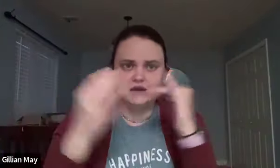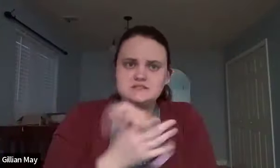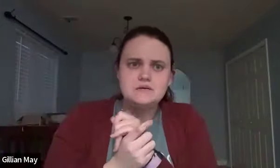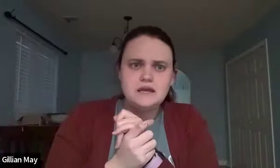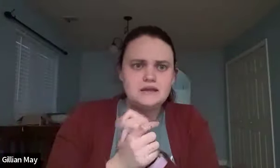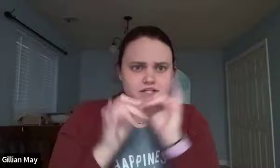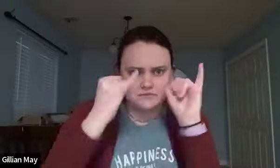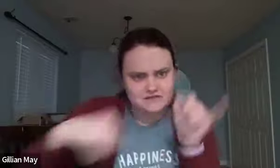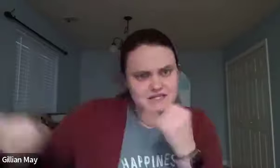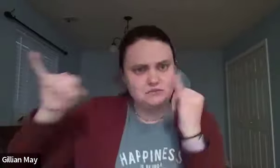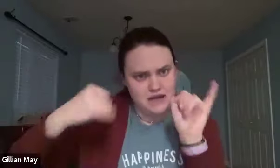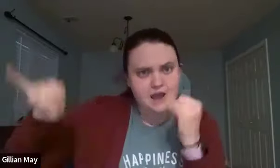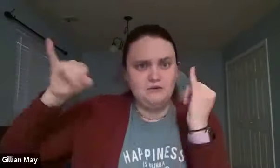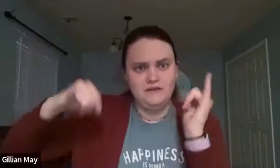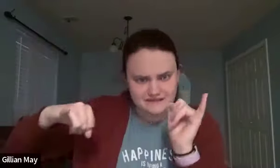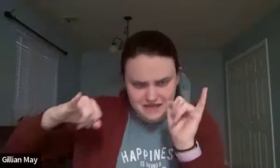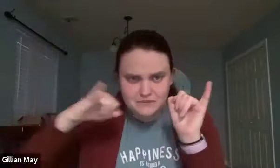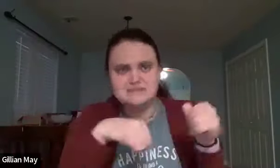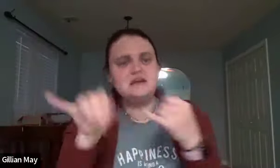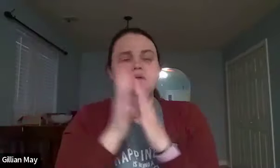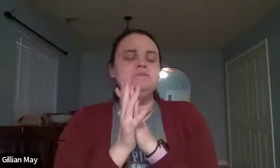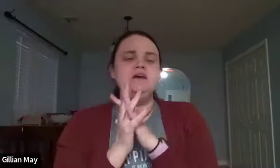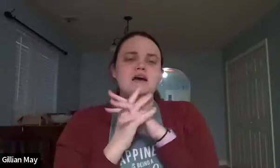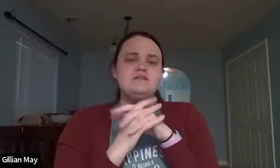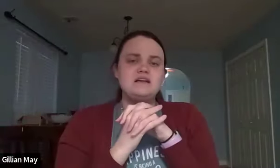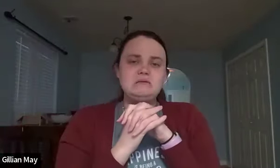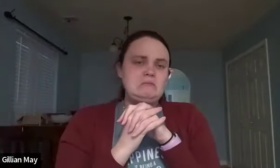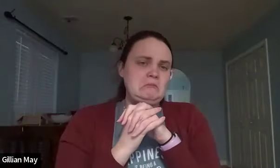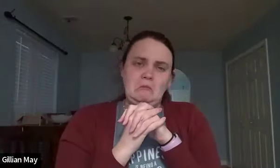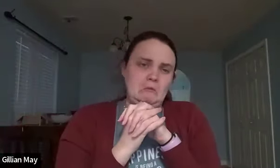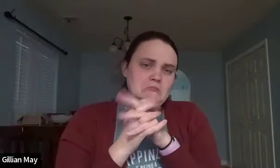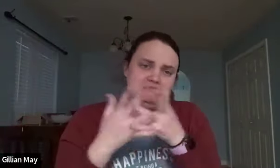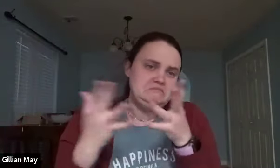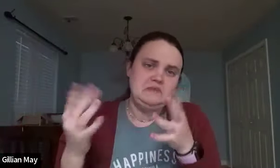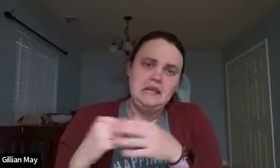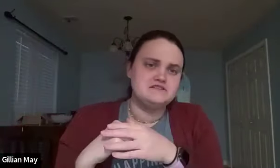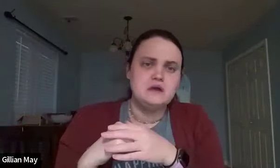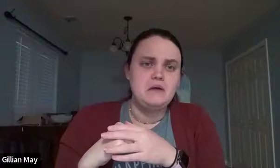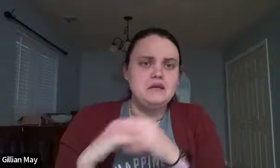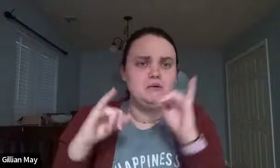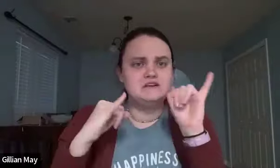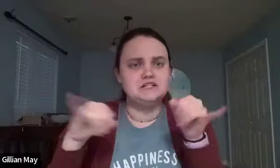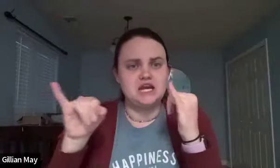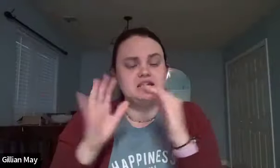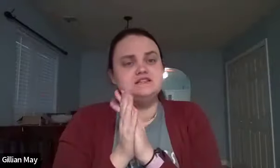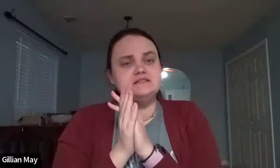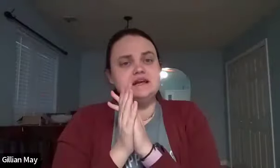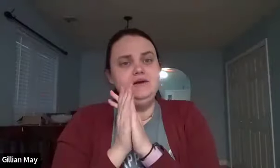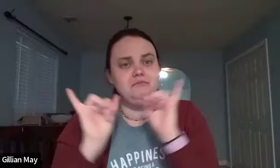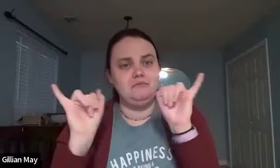was like, wait, it should be this way, out. Like, it's got to be the same. And they're like, it's okay. We know it's all J. So I was like, oh,